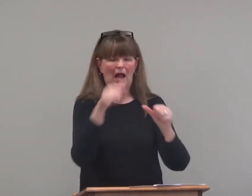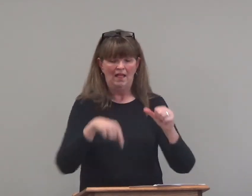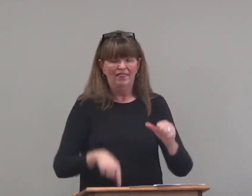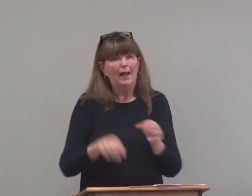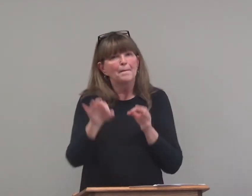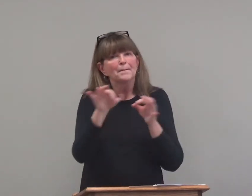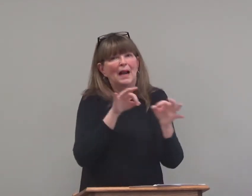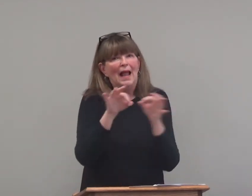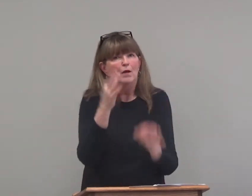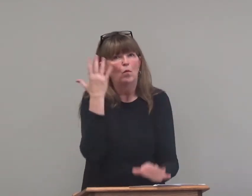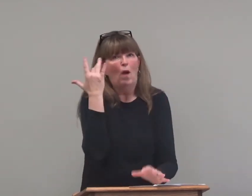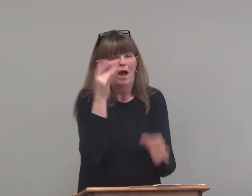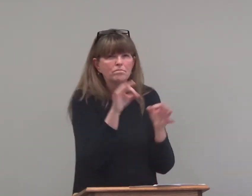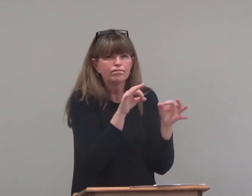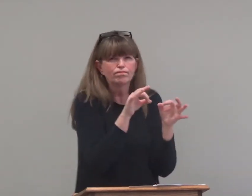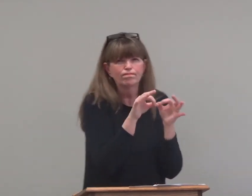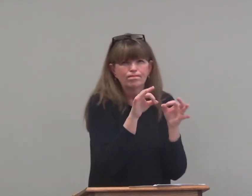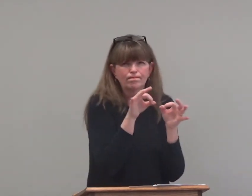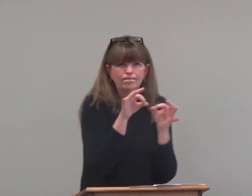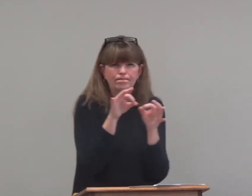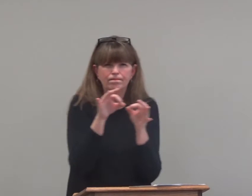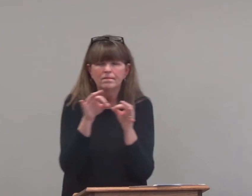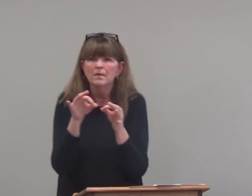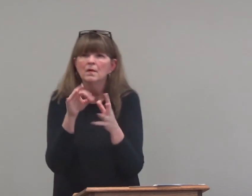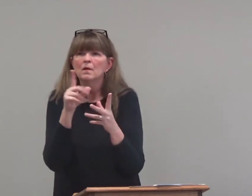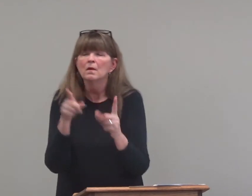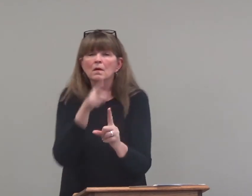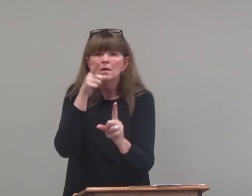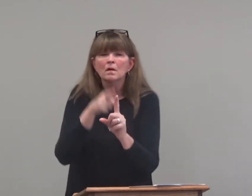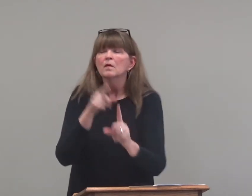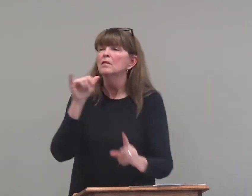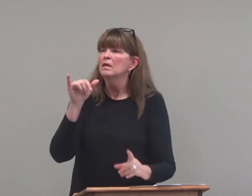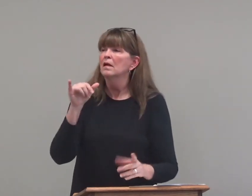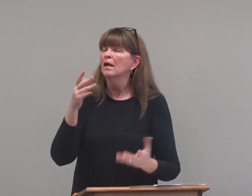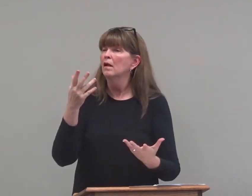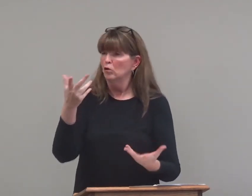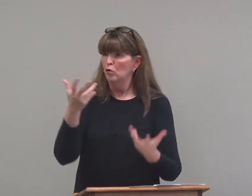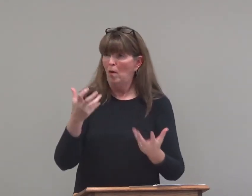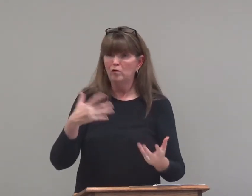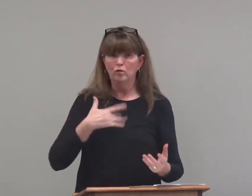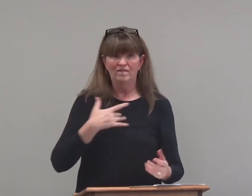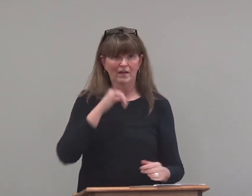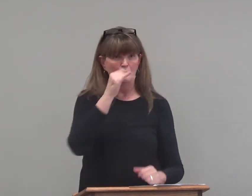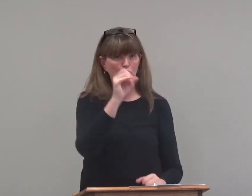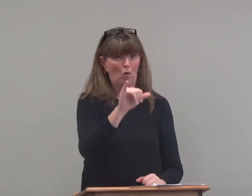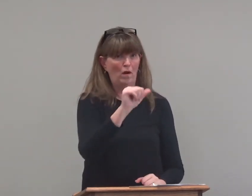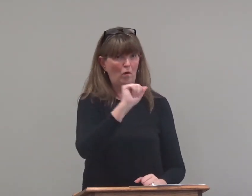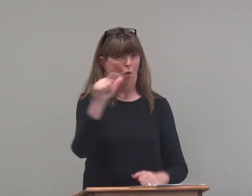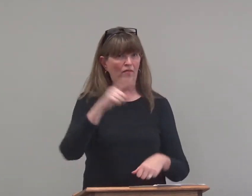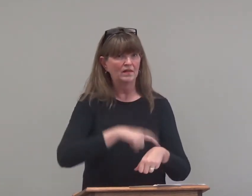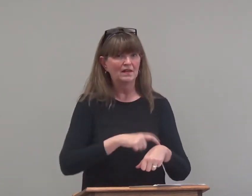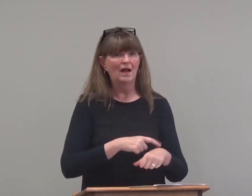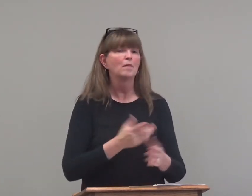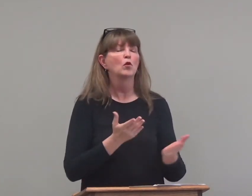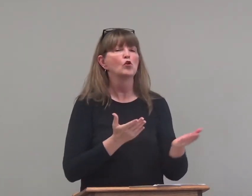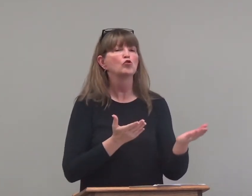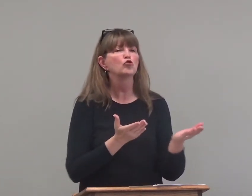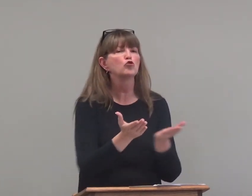lot of money. And they explained the reasons that those were unfulfilling. And what they both said is, if you want to